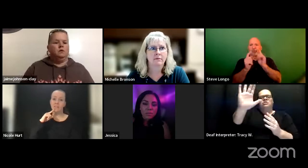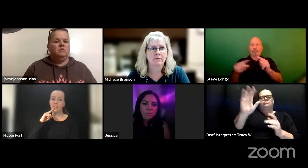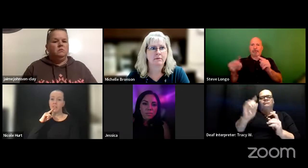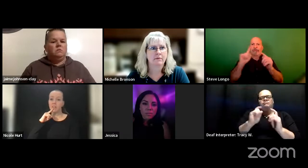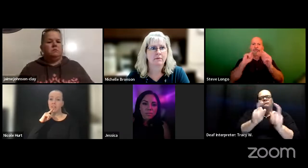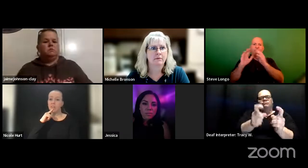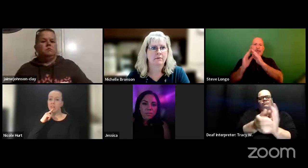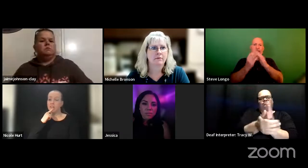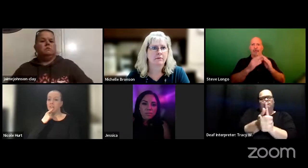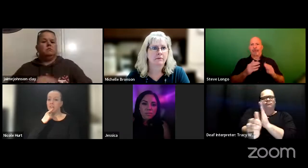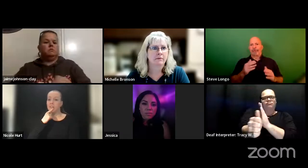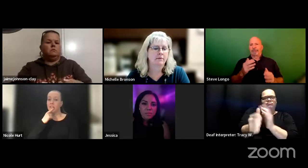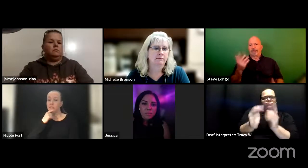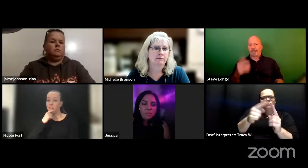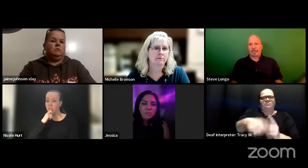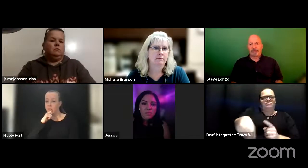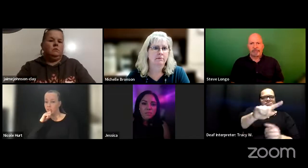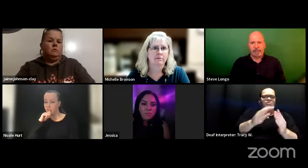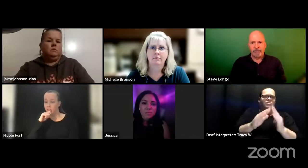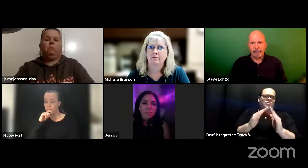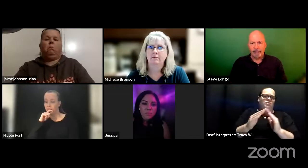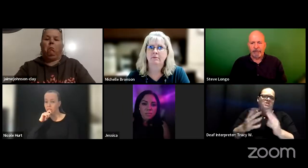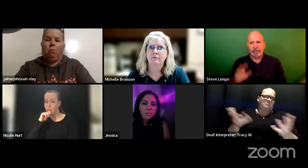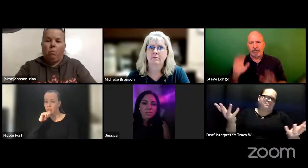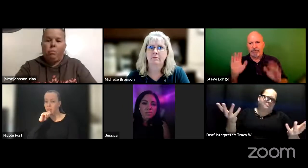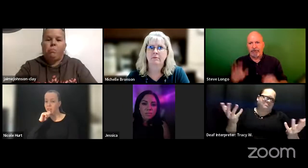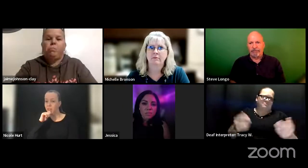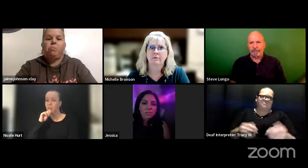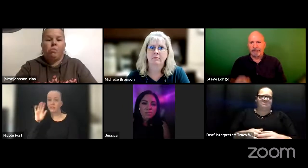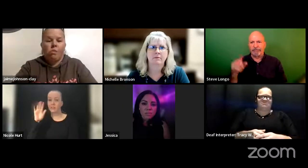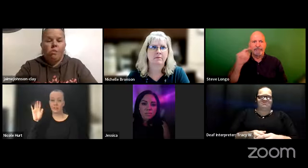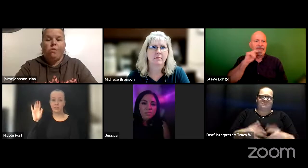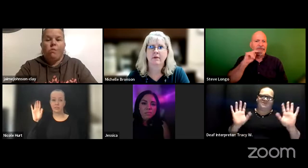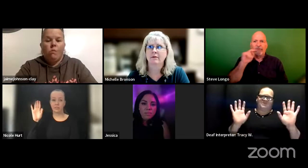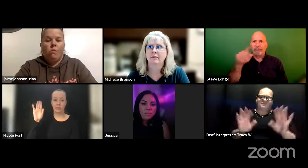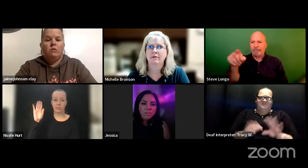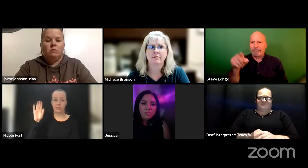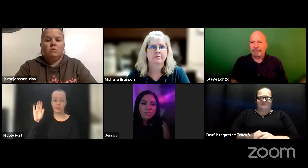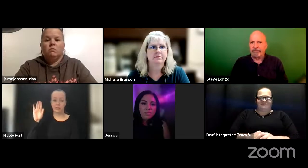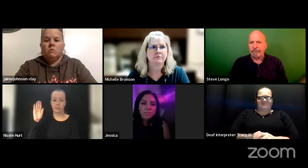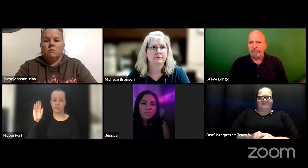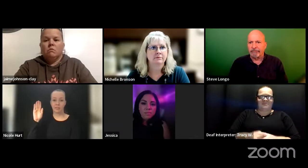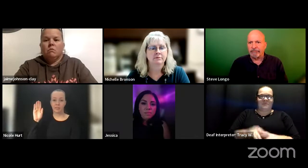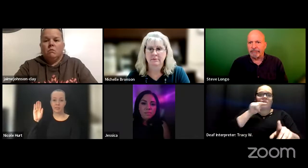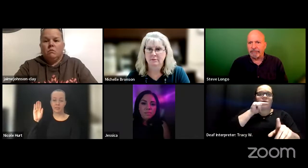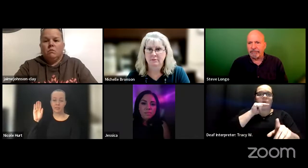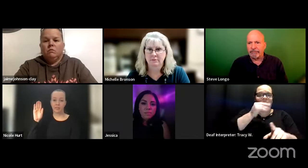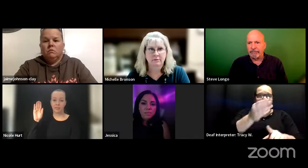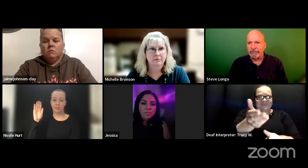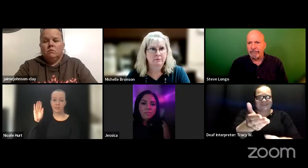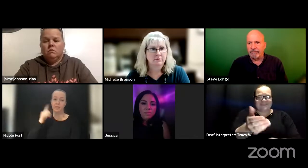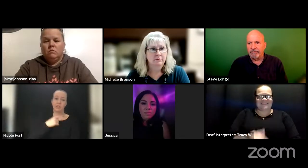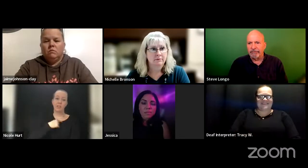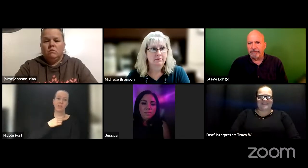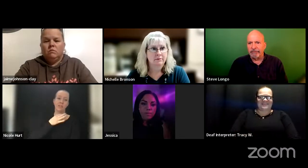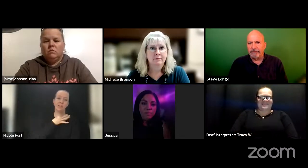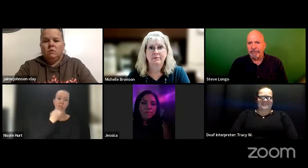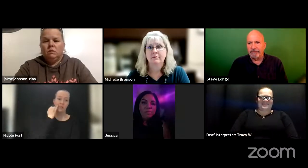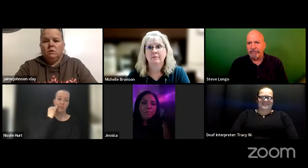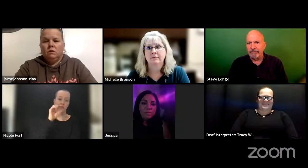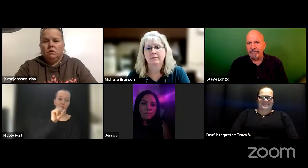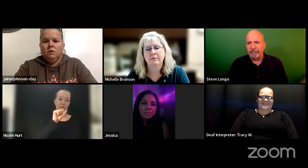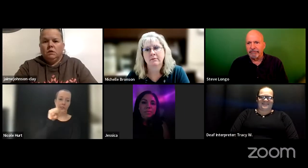be nice to share with the community one night, that they can all come and watch the story of Rita Corey.